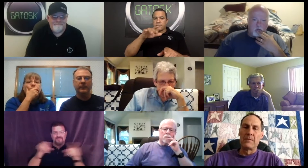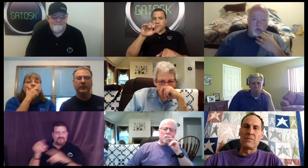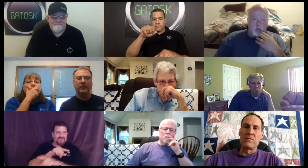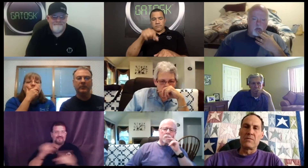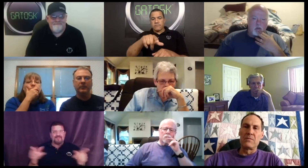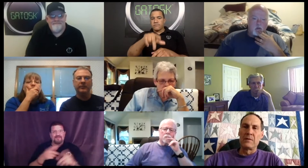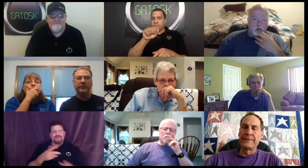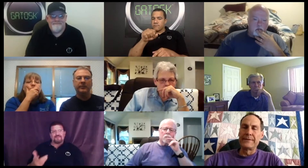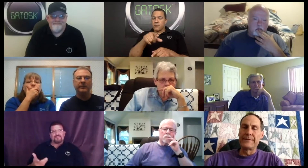Yeah,